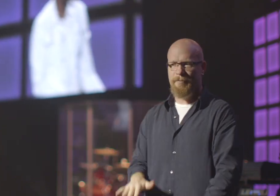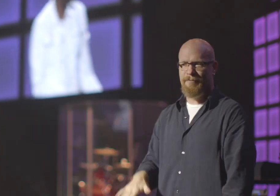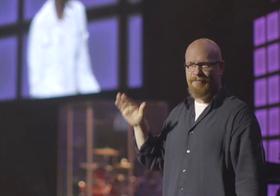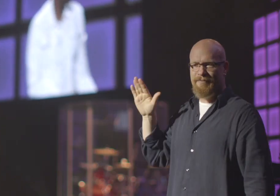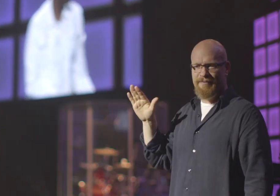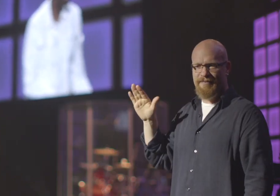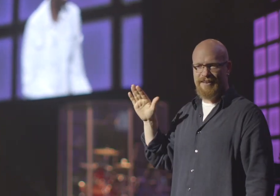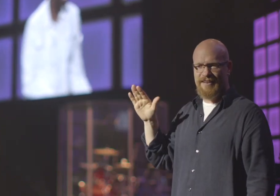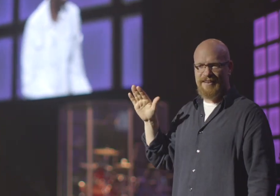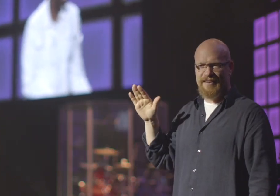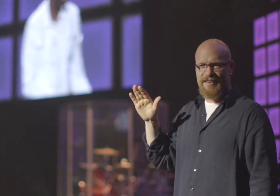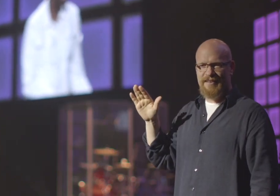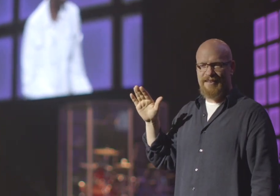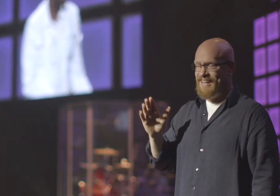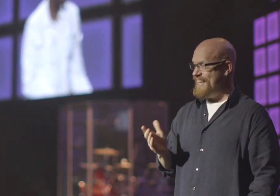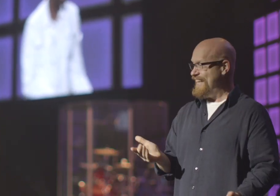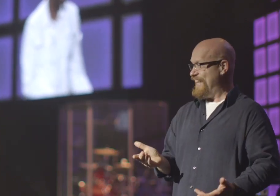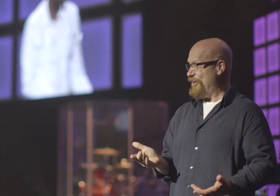love people.